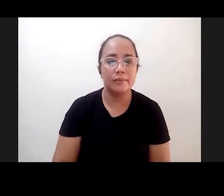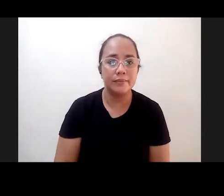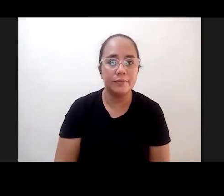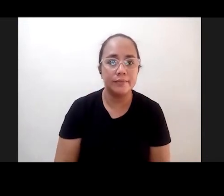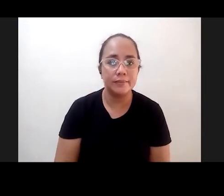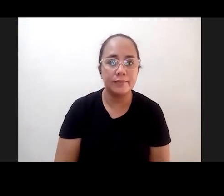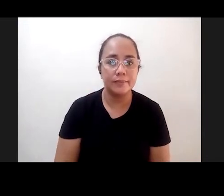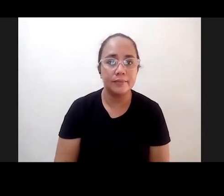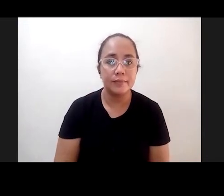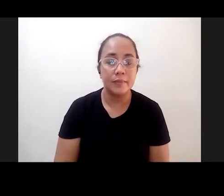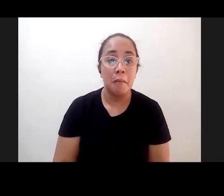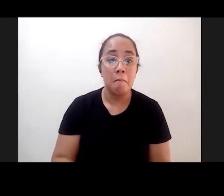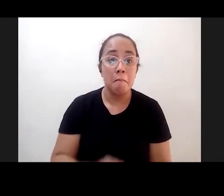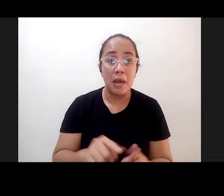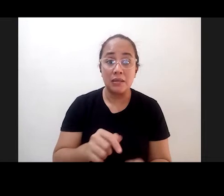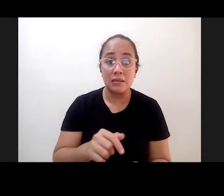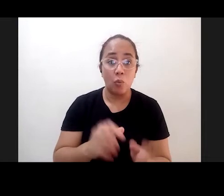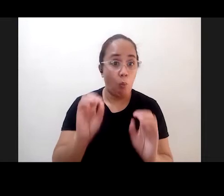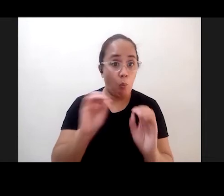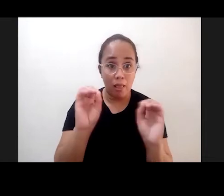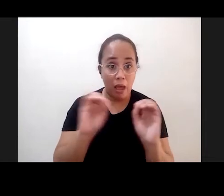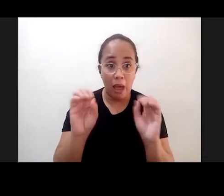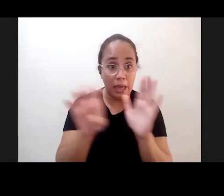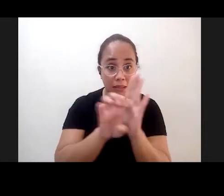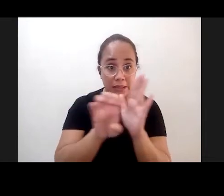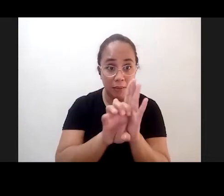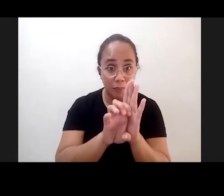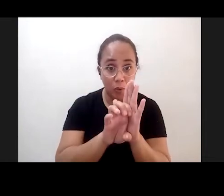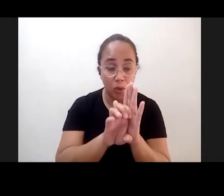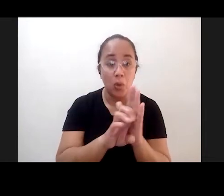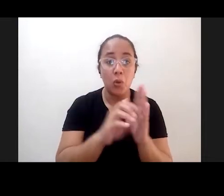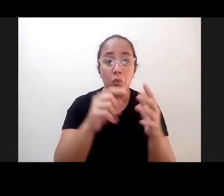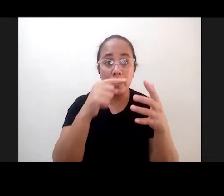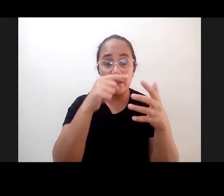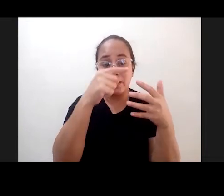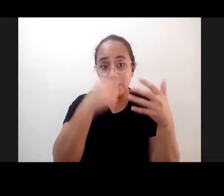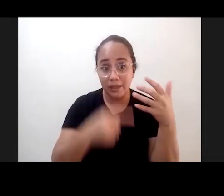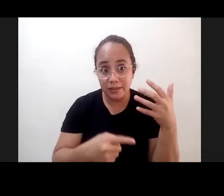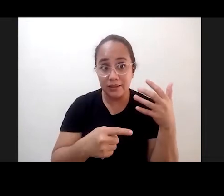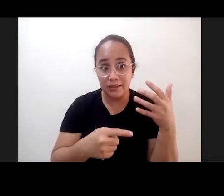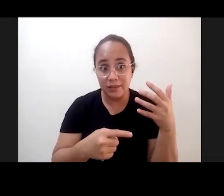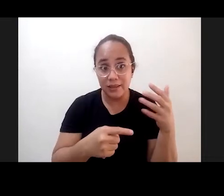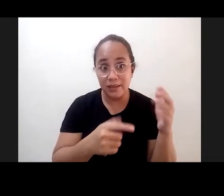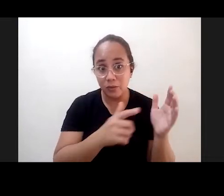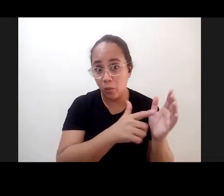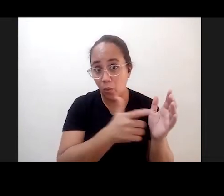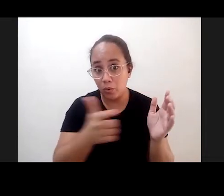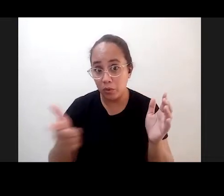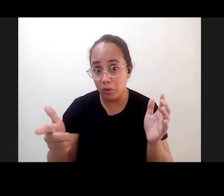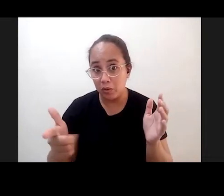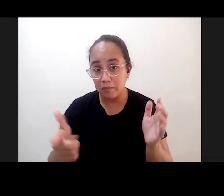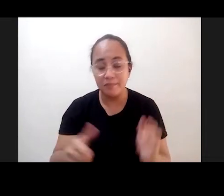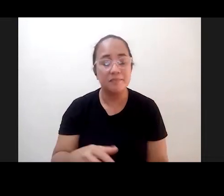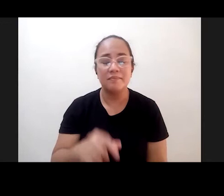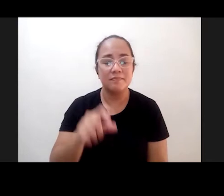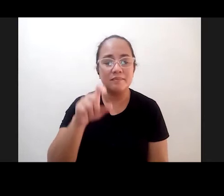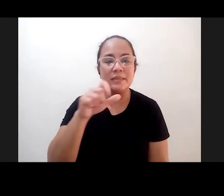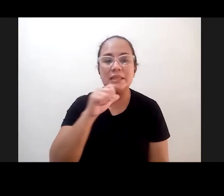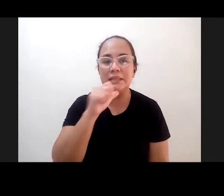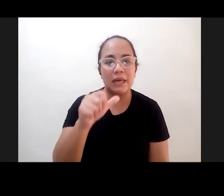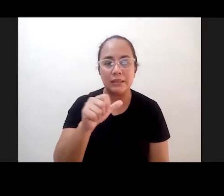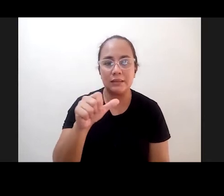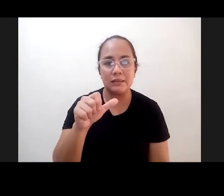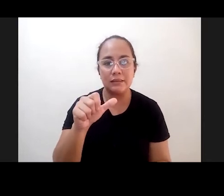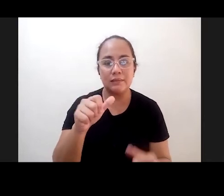But if you don't have any examples with list in order, then you shouldn't put list in order in